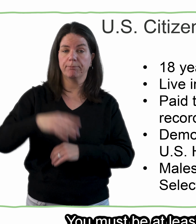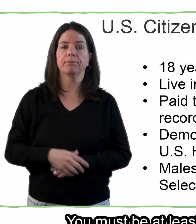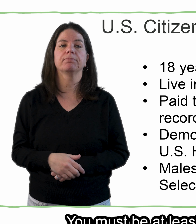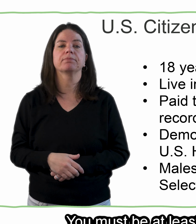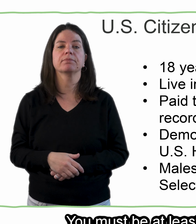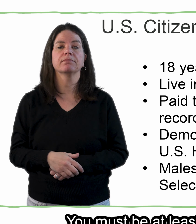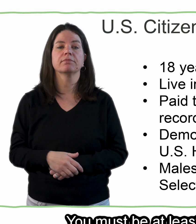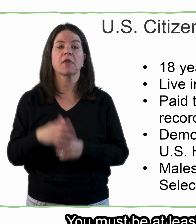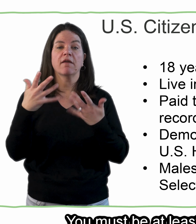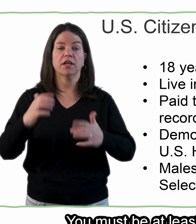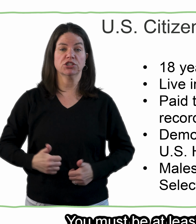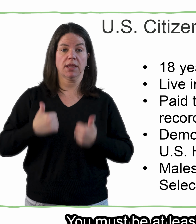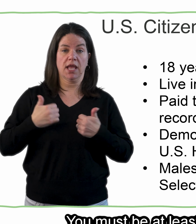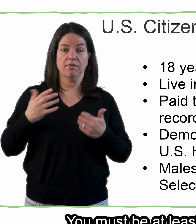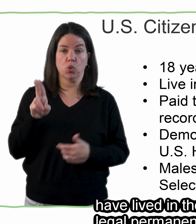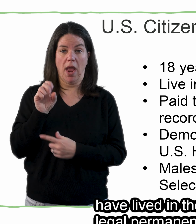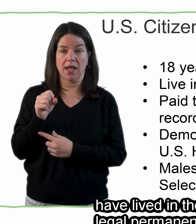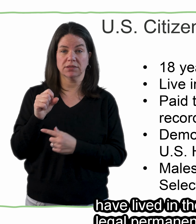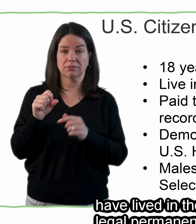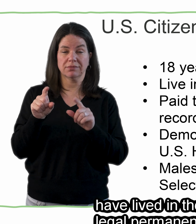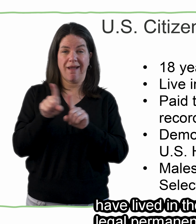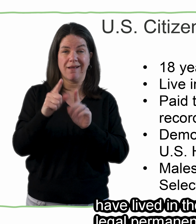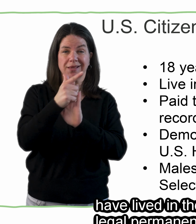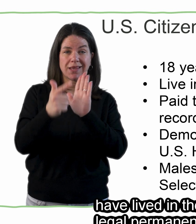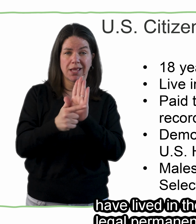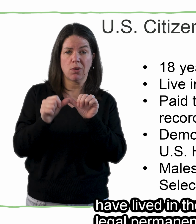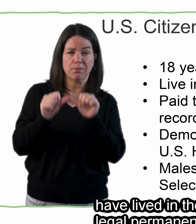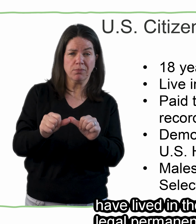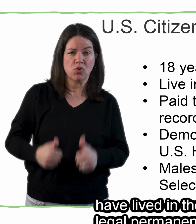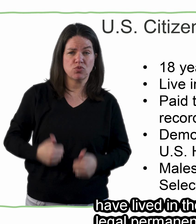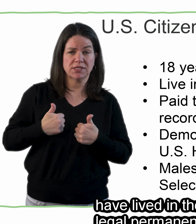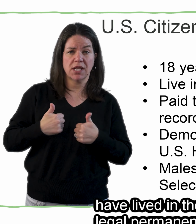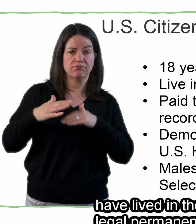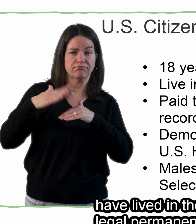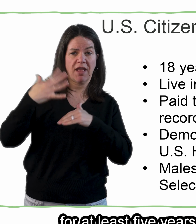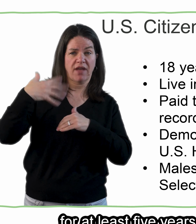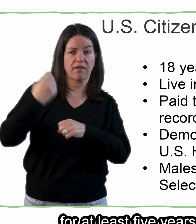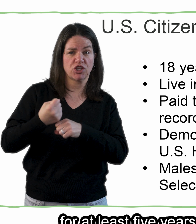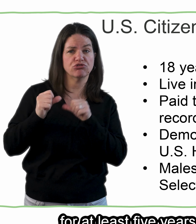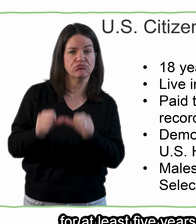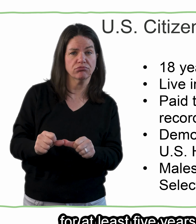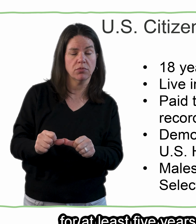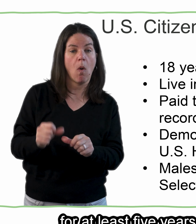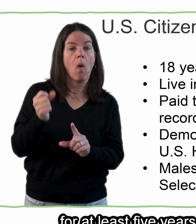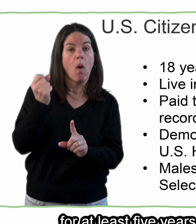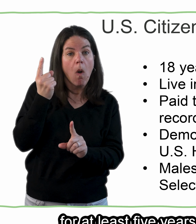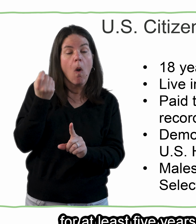least 18 years old, have lived in the U.S. as a legal permanent resident for at least 5 years,